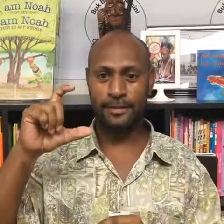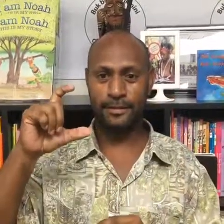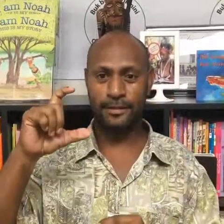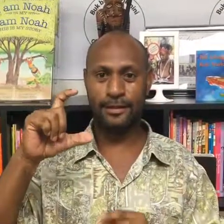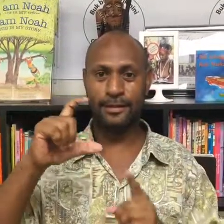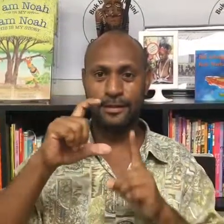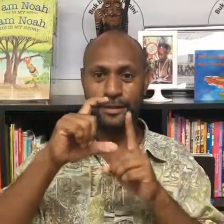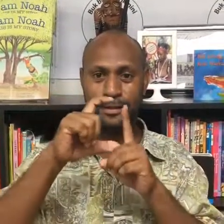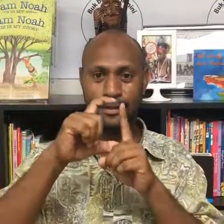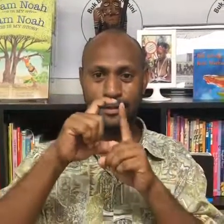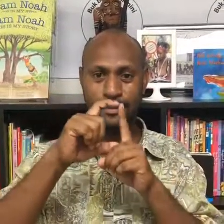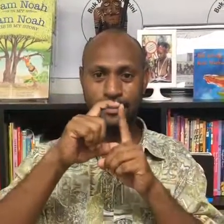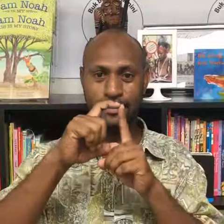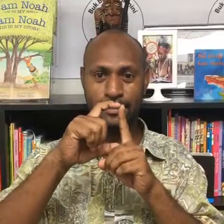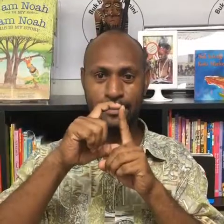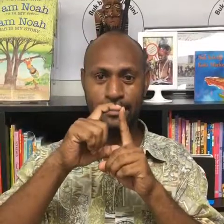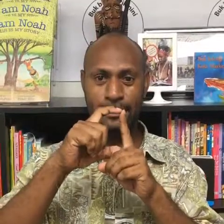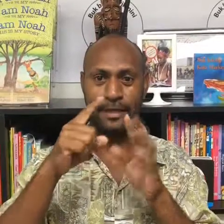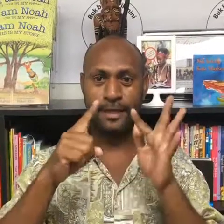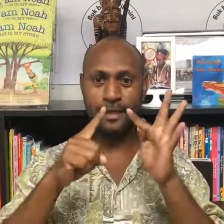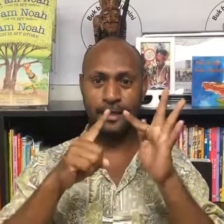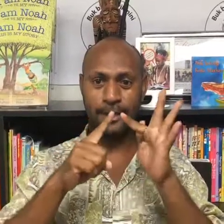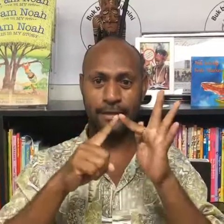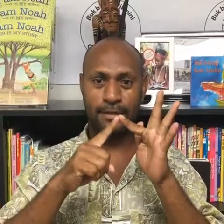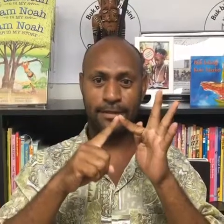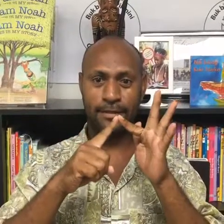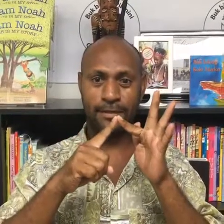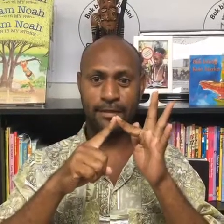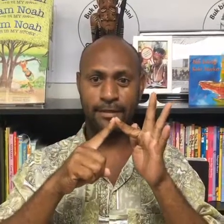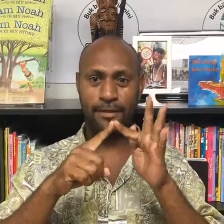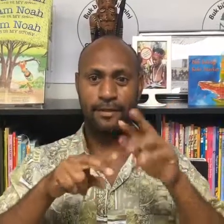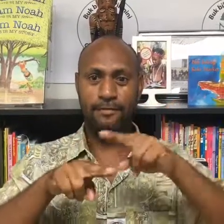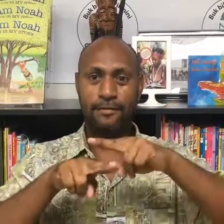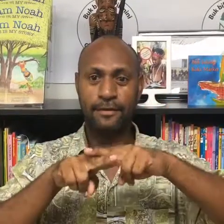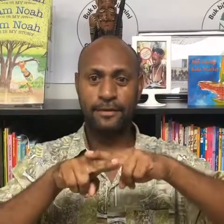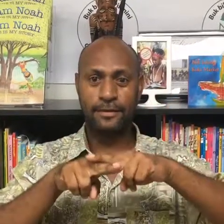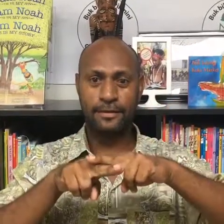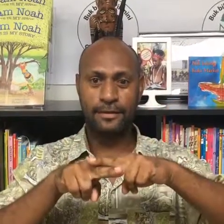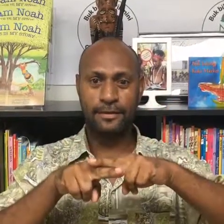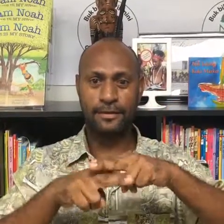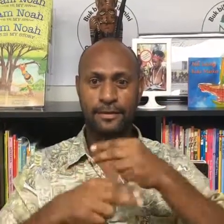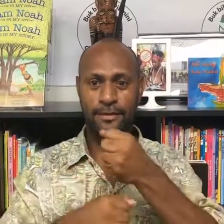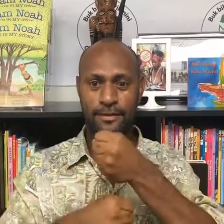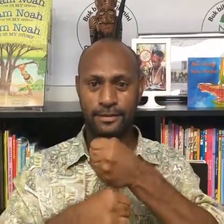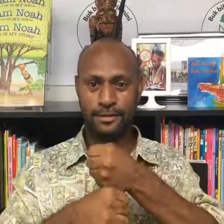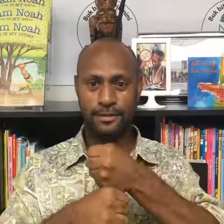C, D, E, F,